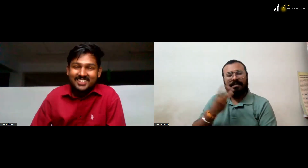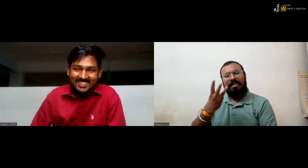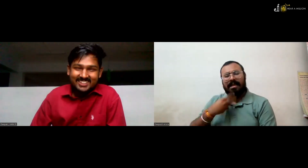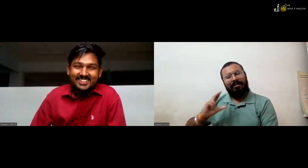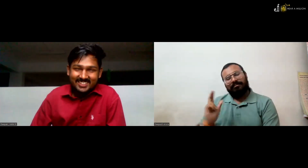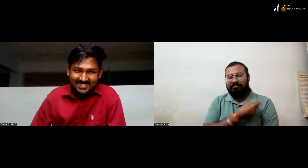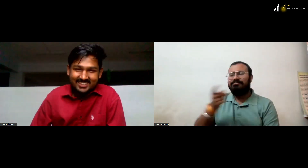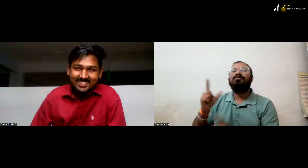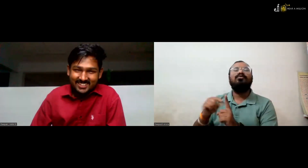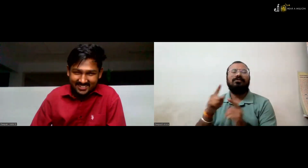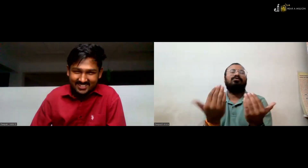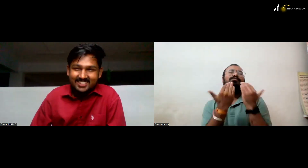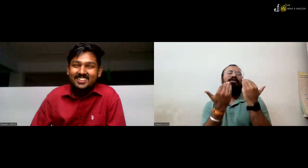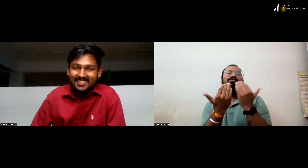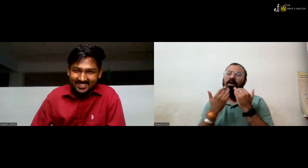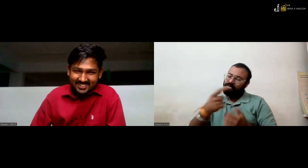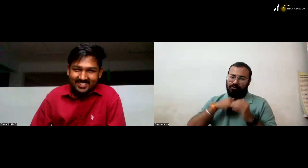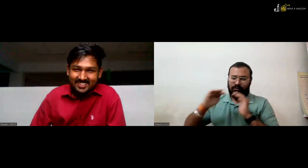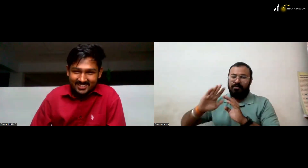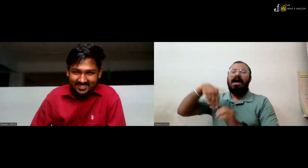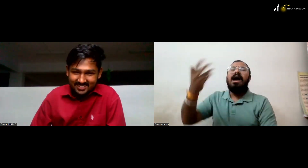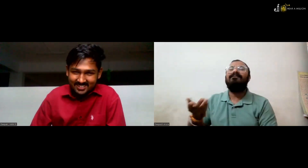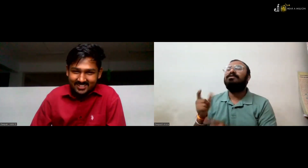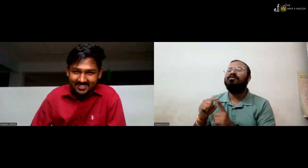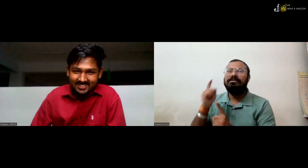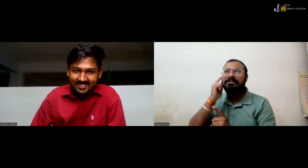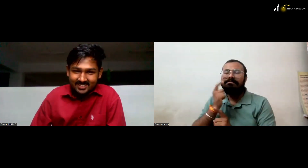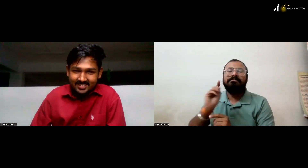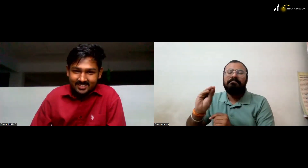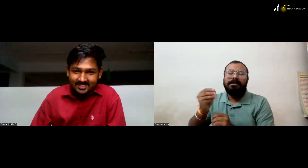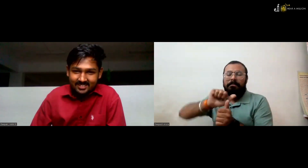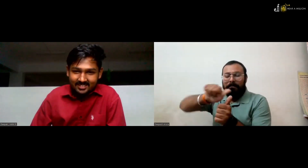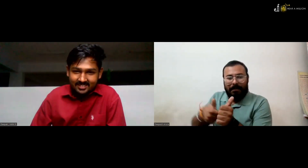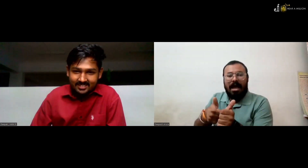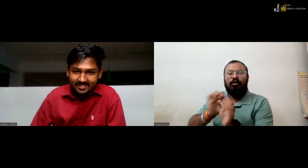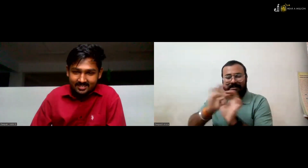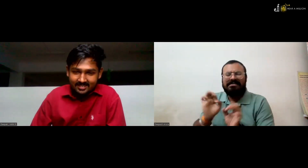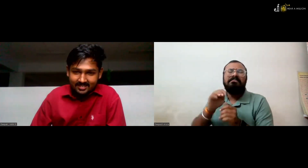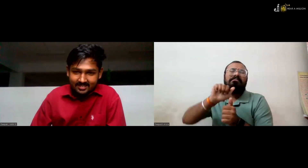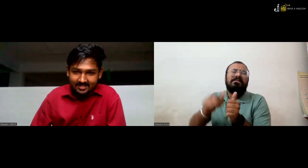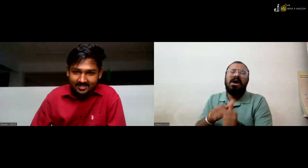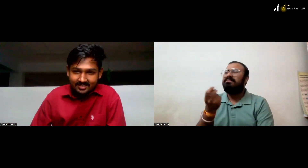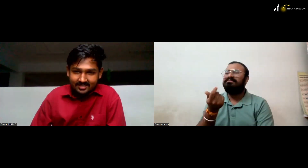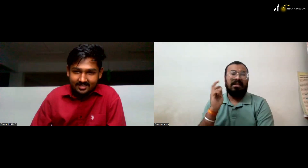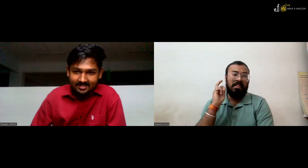if you will run out of money, then you will do. So they said that, yeah, we will help each other.